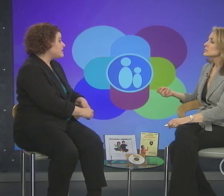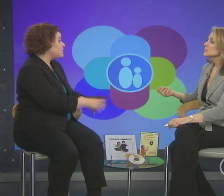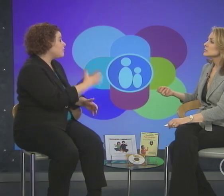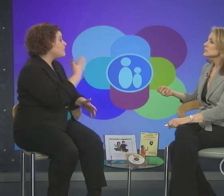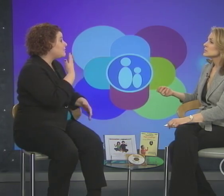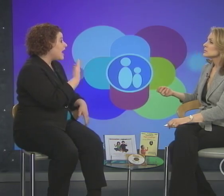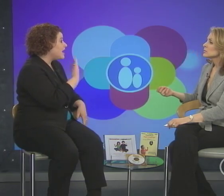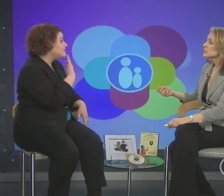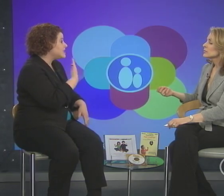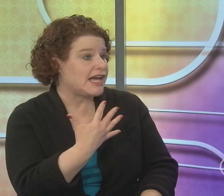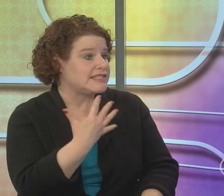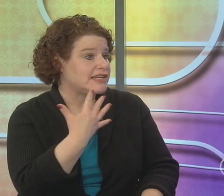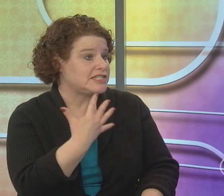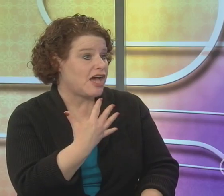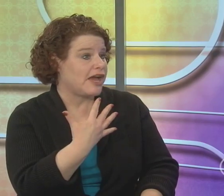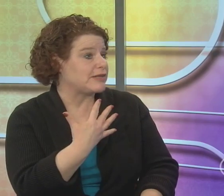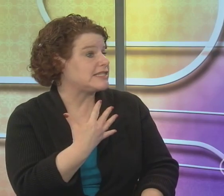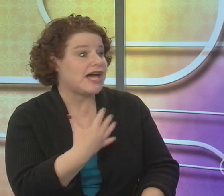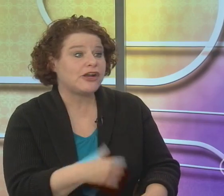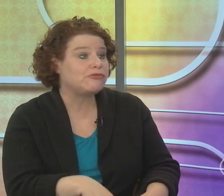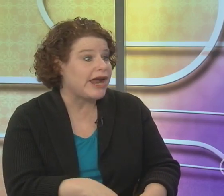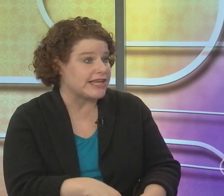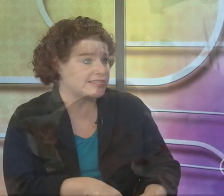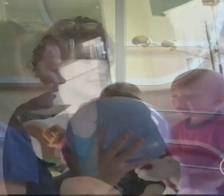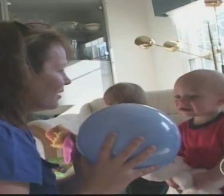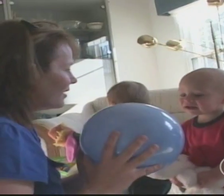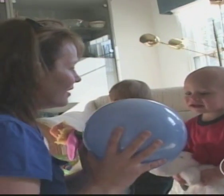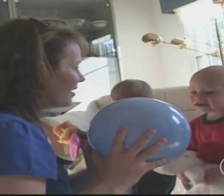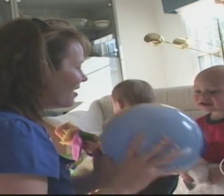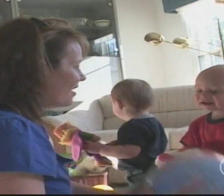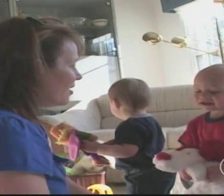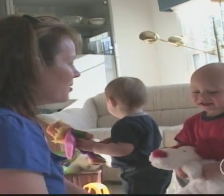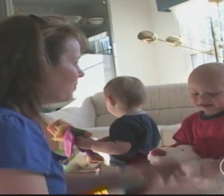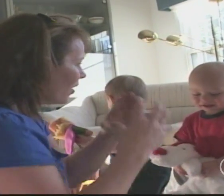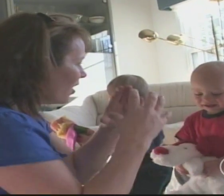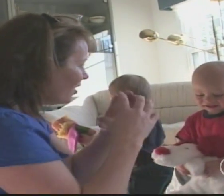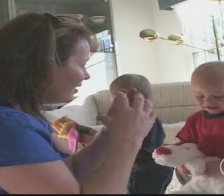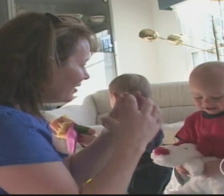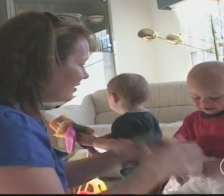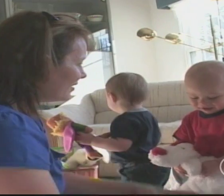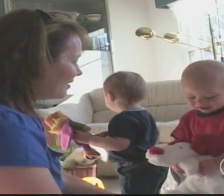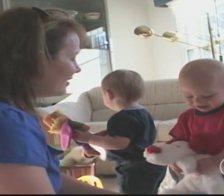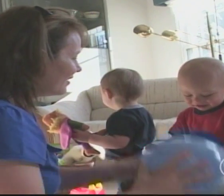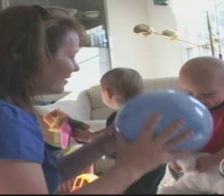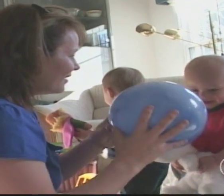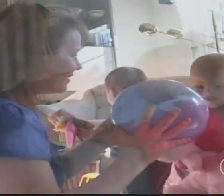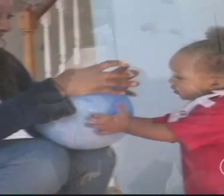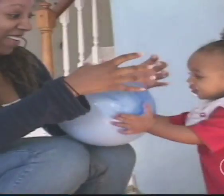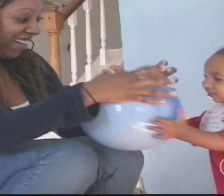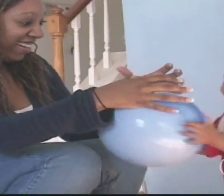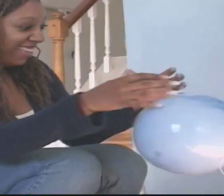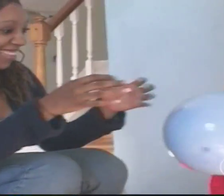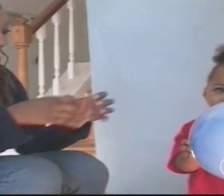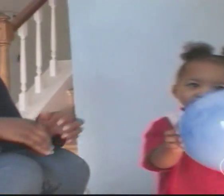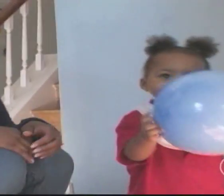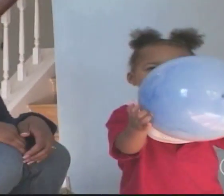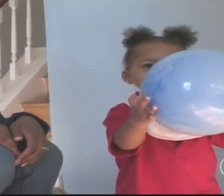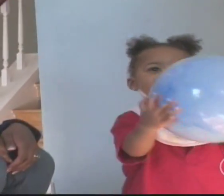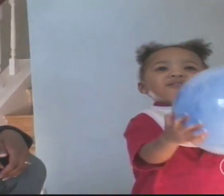start with 5 signs at a time. It's not a race. So go and start with 5 signs at a time or 1 section at a time on the DVD. Master